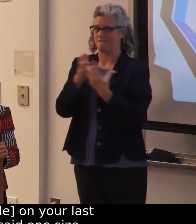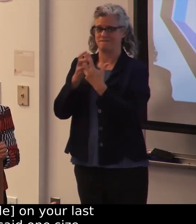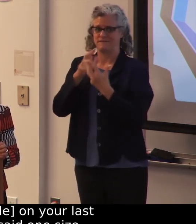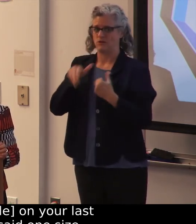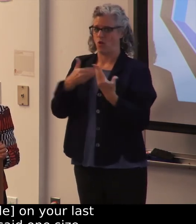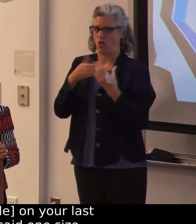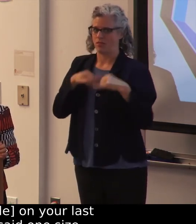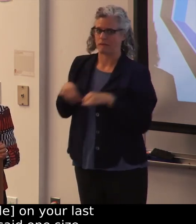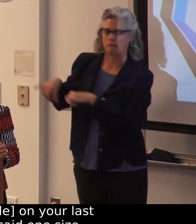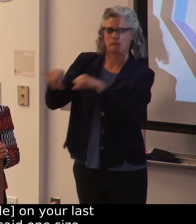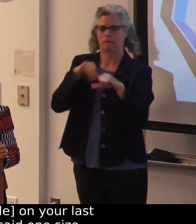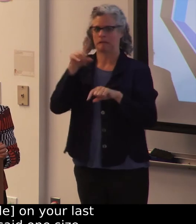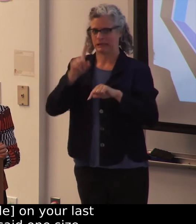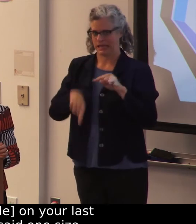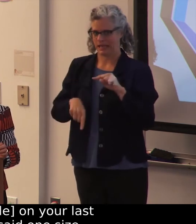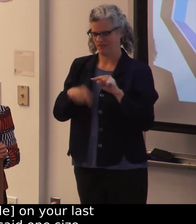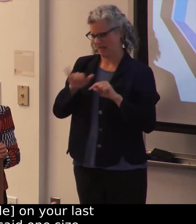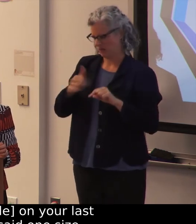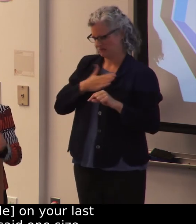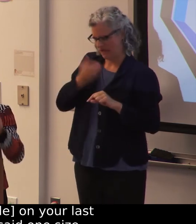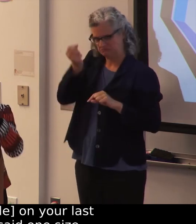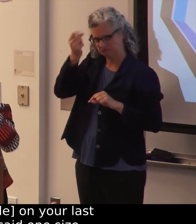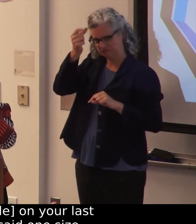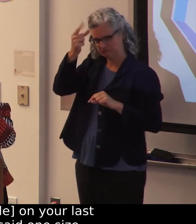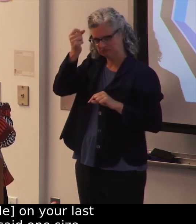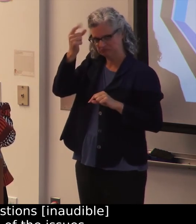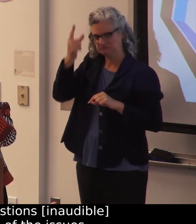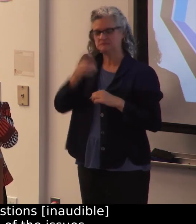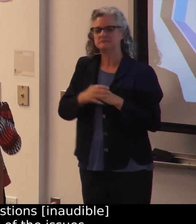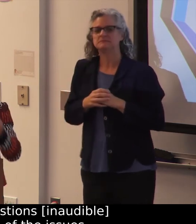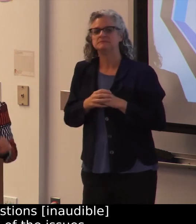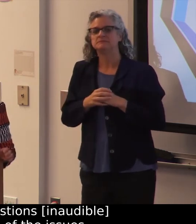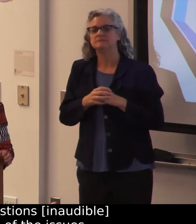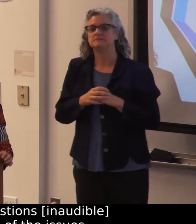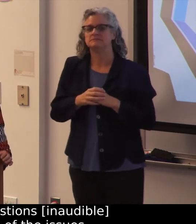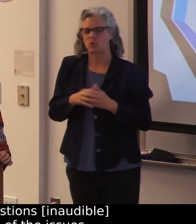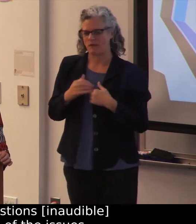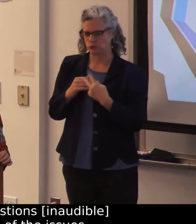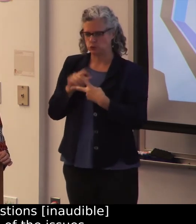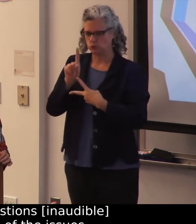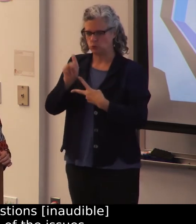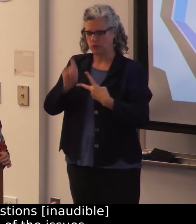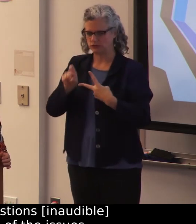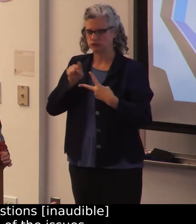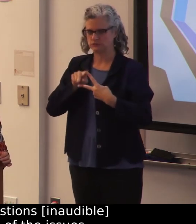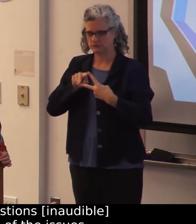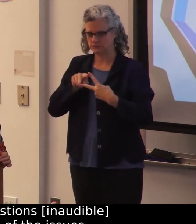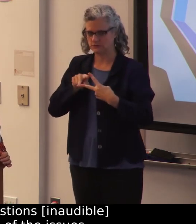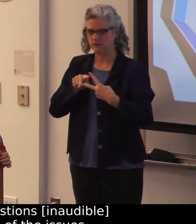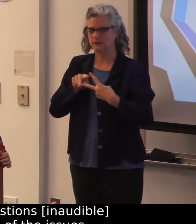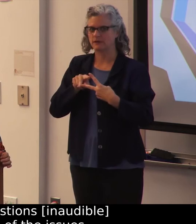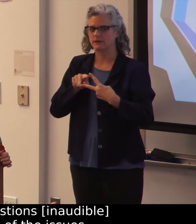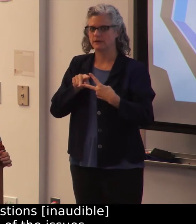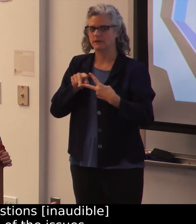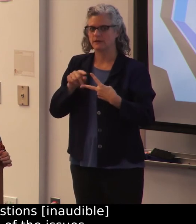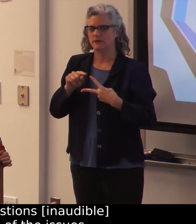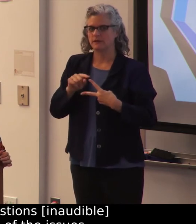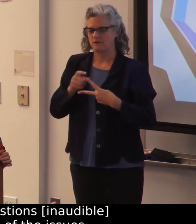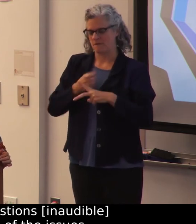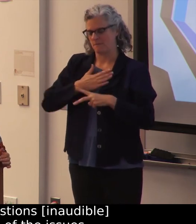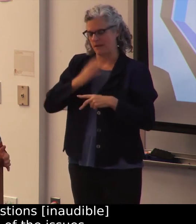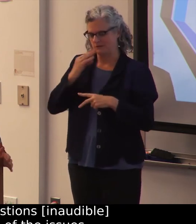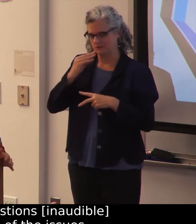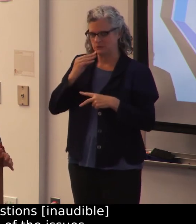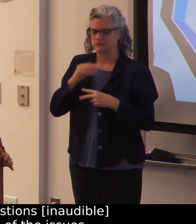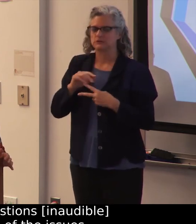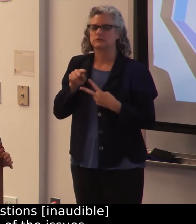all. I mean, that was really summarized our experience also. I have two questions. Based on our